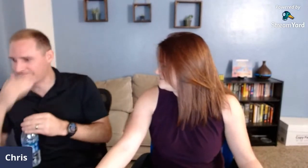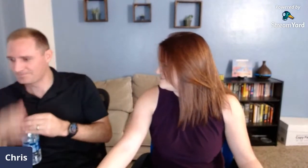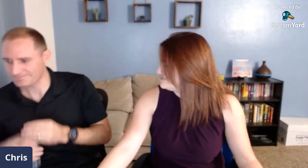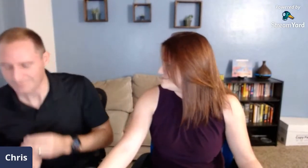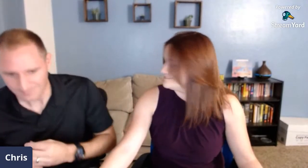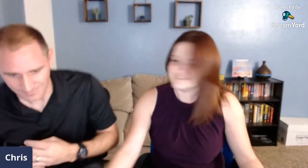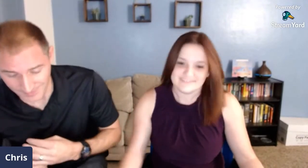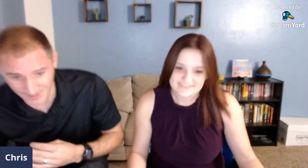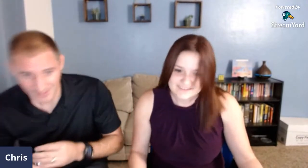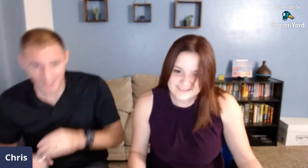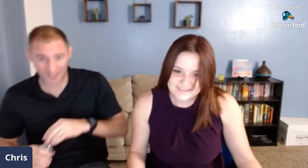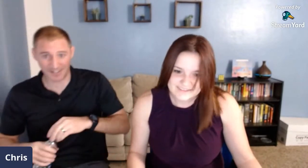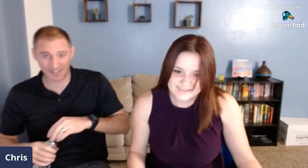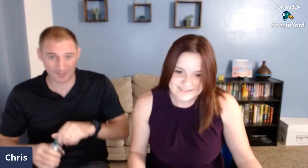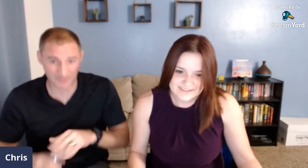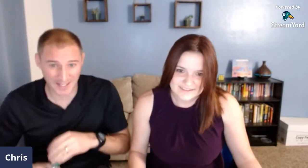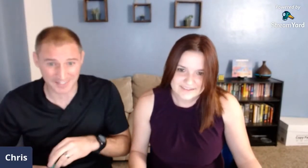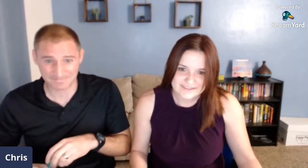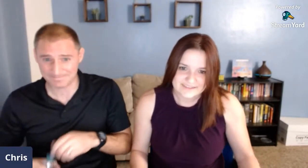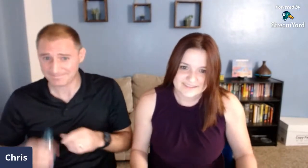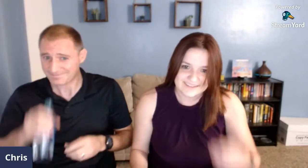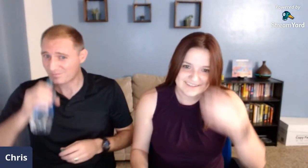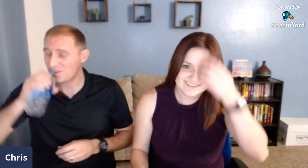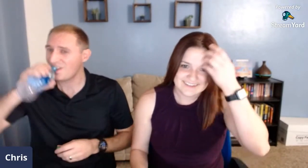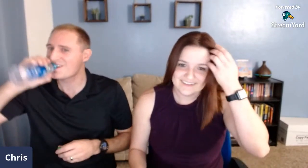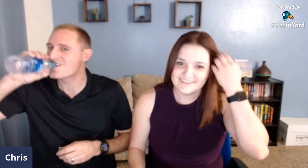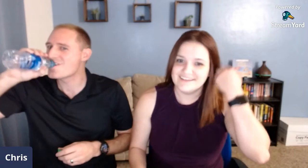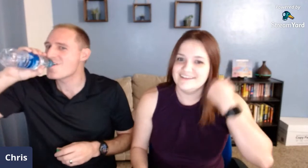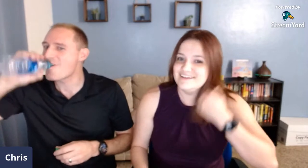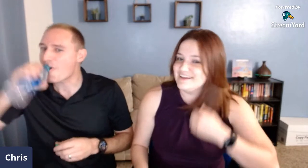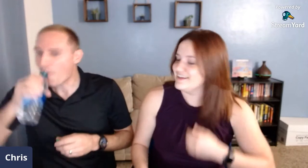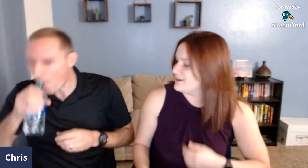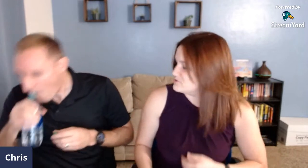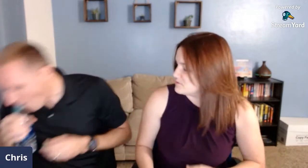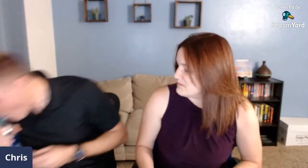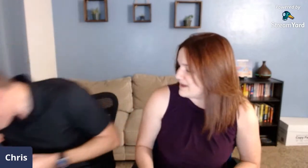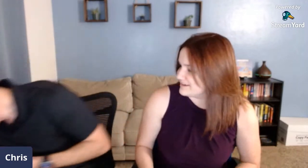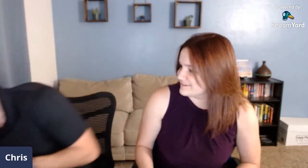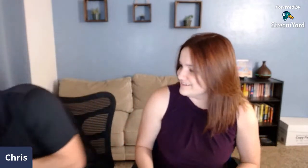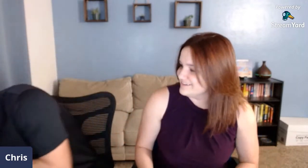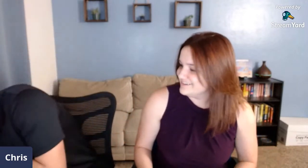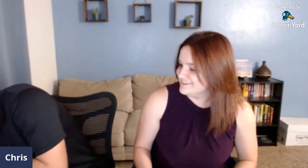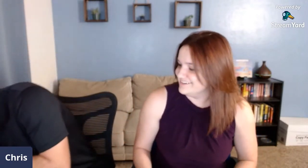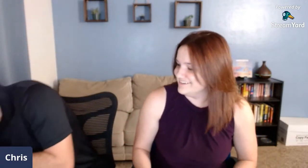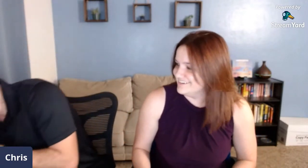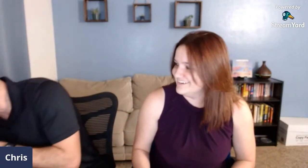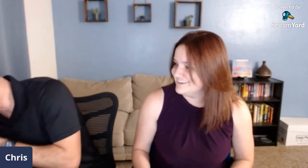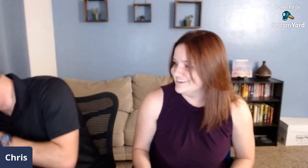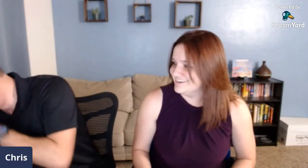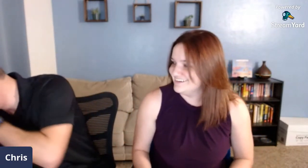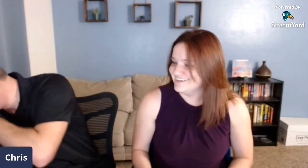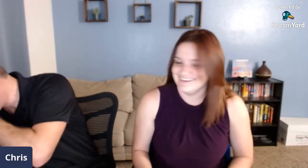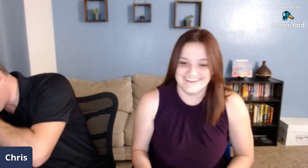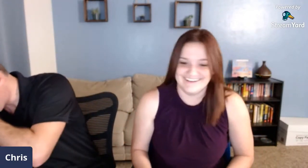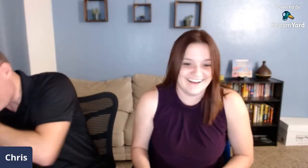He was talking about further How dramatic. I'm dramatic.